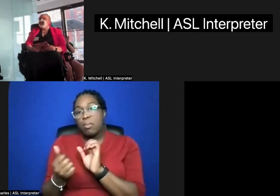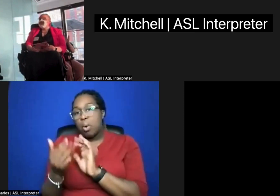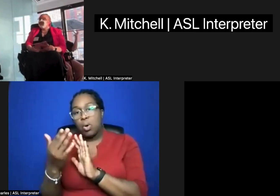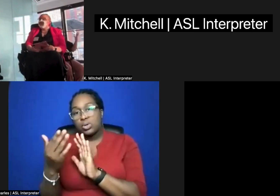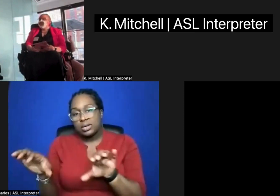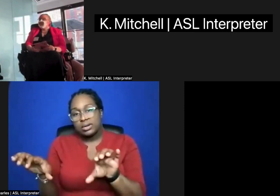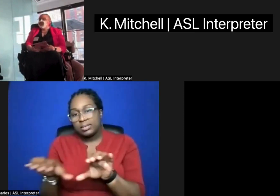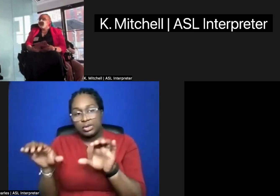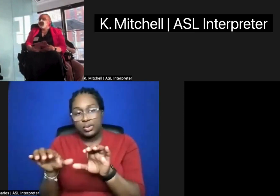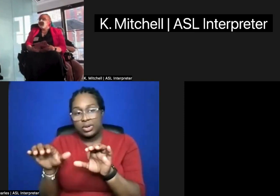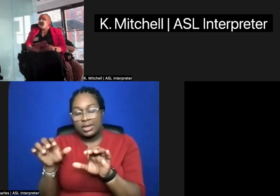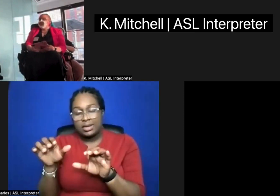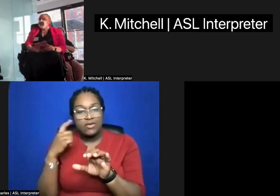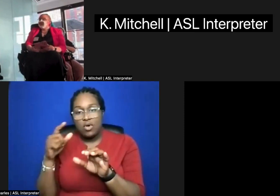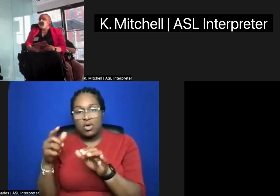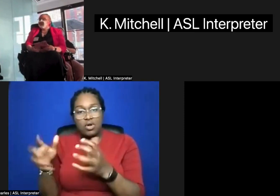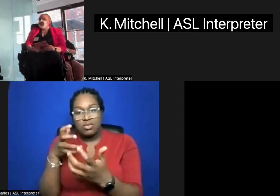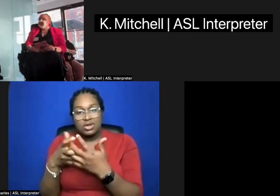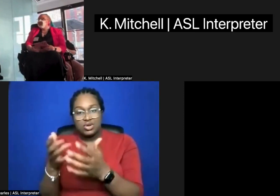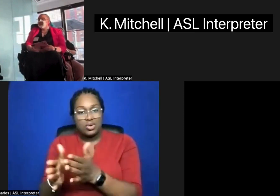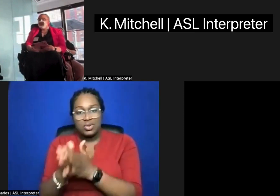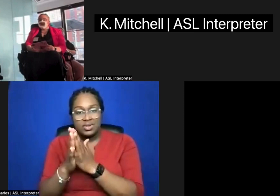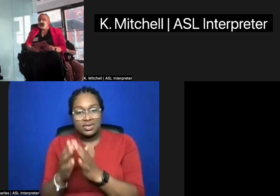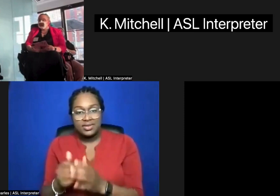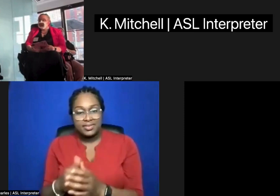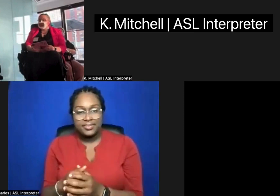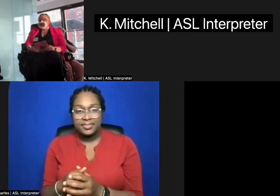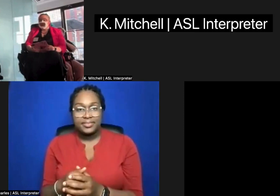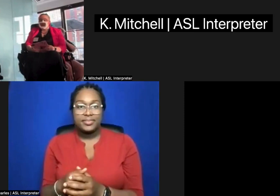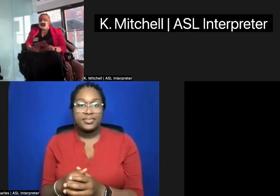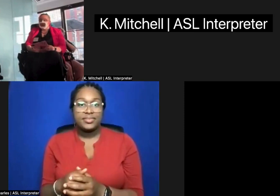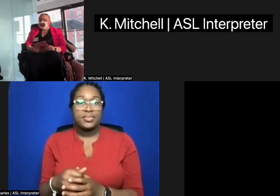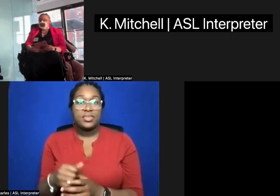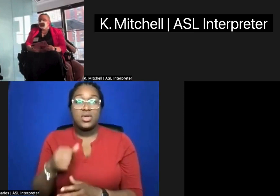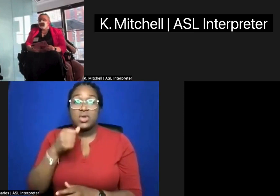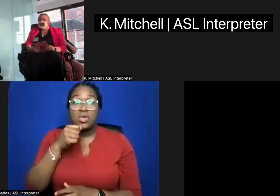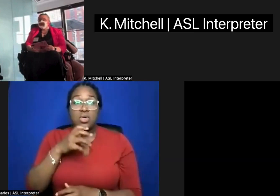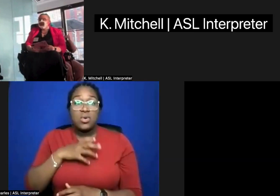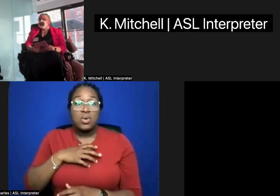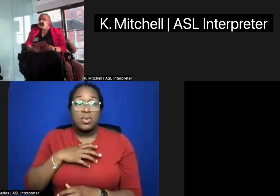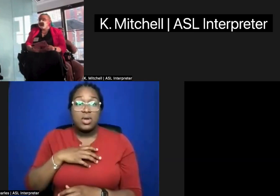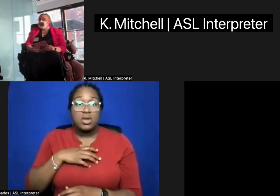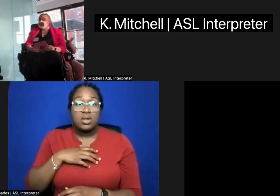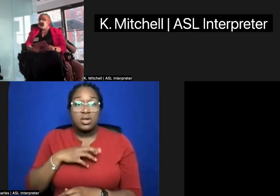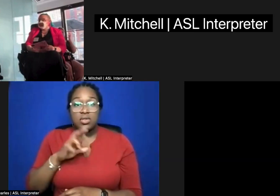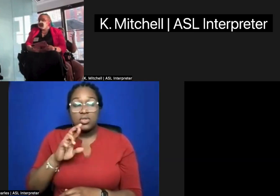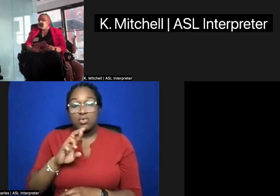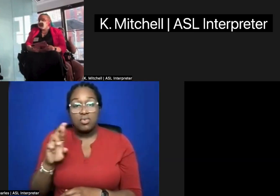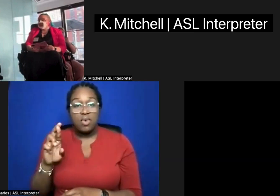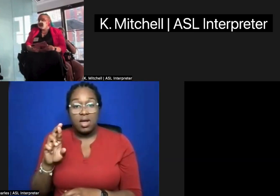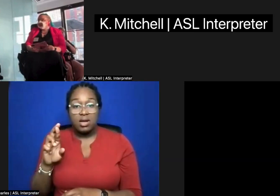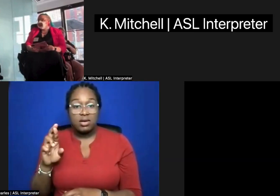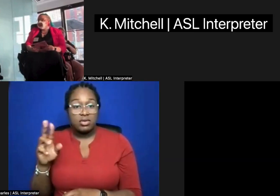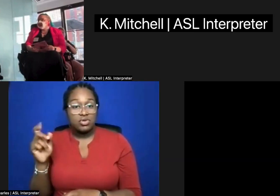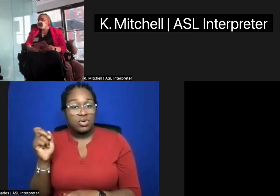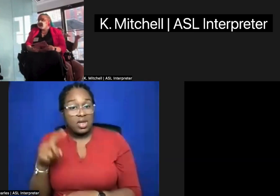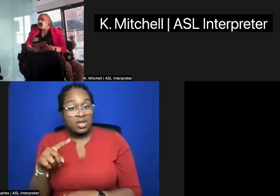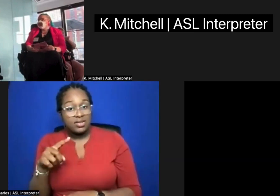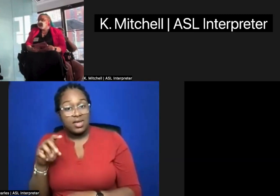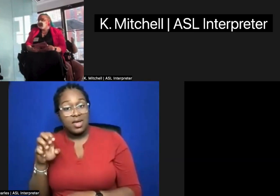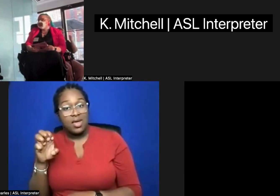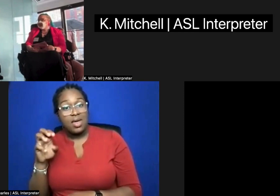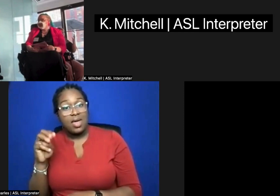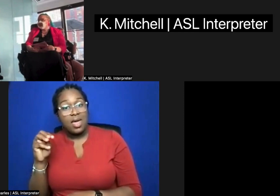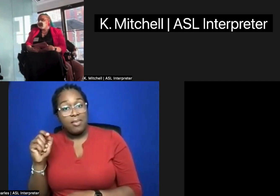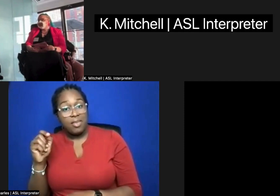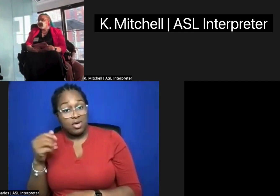And Emma, when you were going through the processes of requesting accommodations, did you have a standard approach, after going